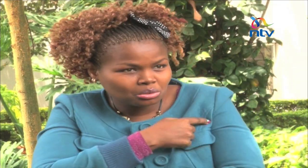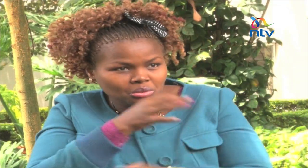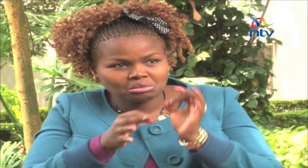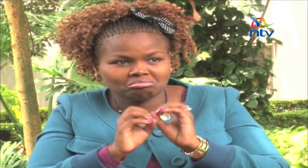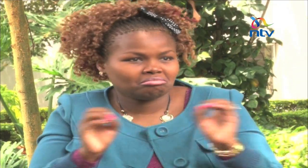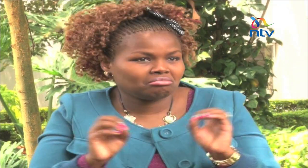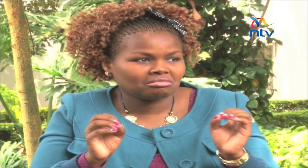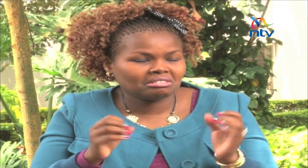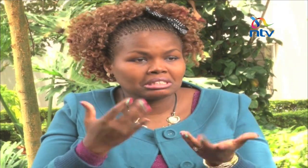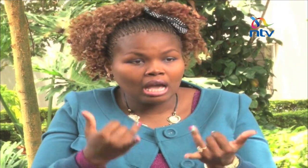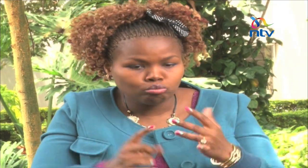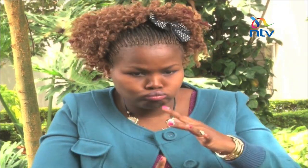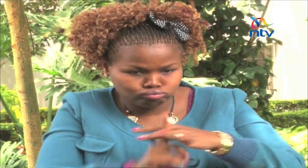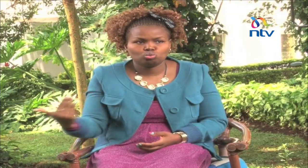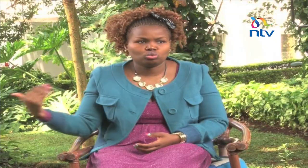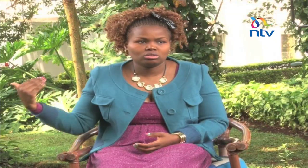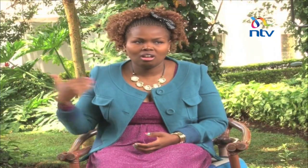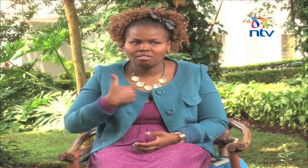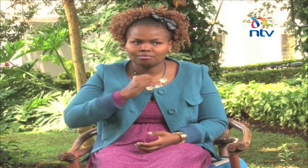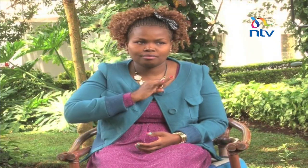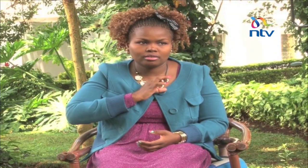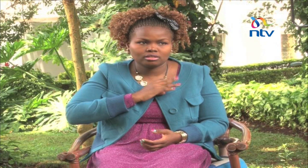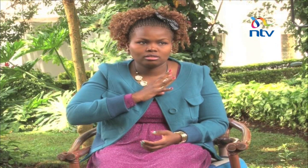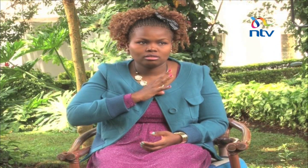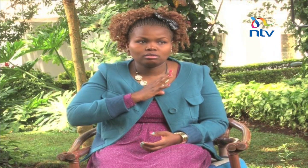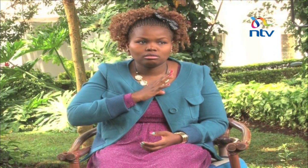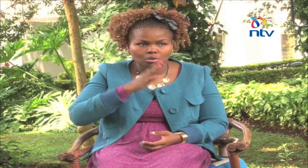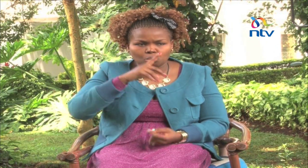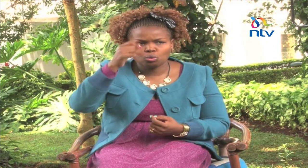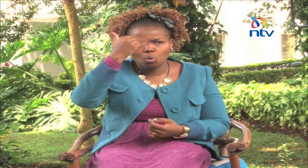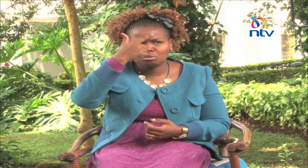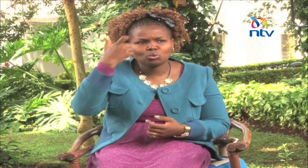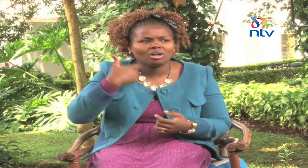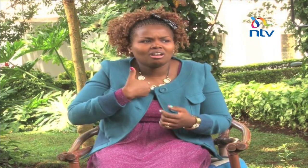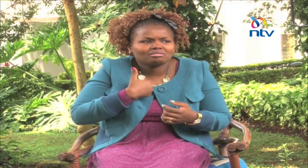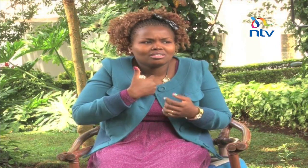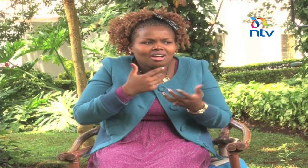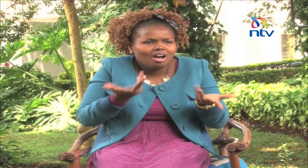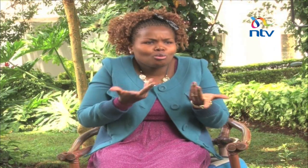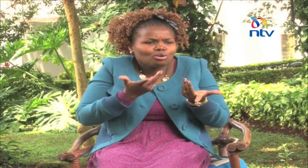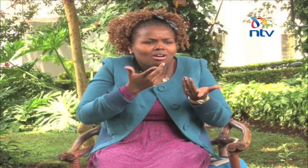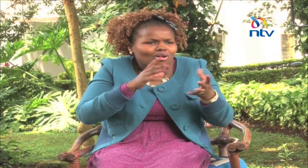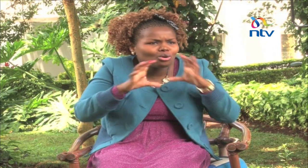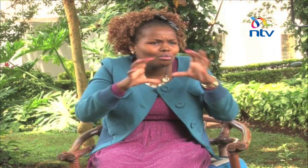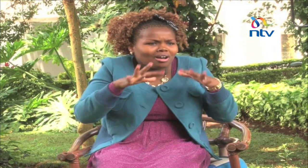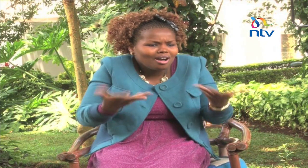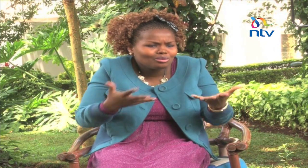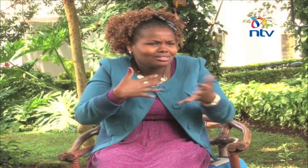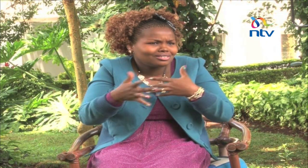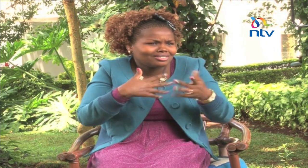just tell their friends who support them. Some victims who are children are scared because they don't know how to report it, since they don't know sign language